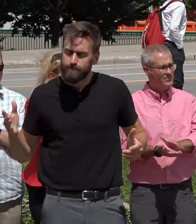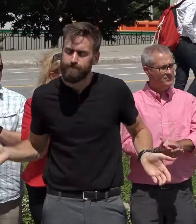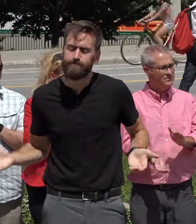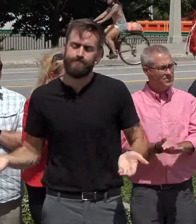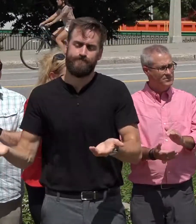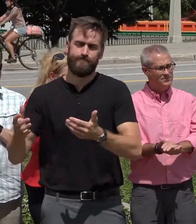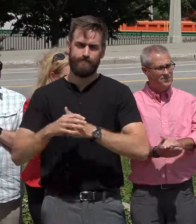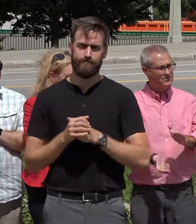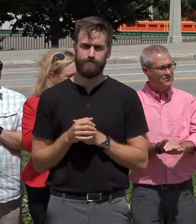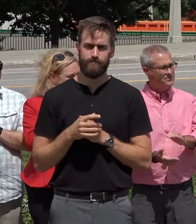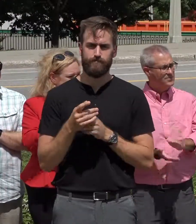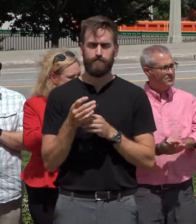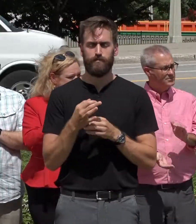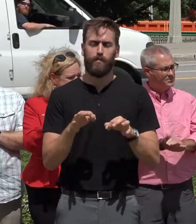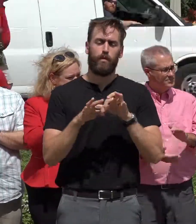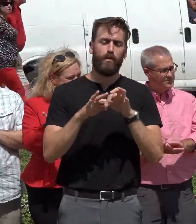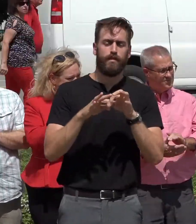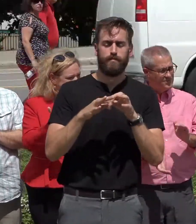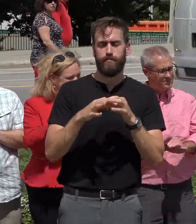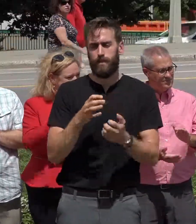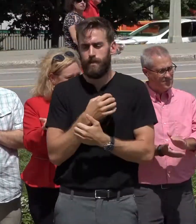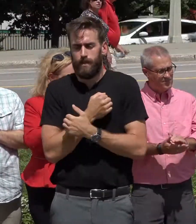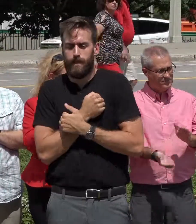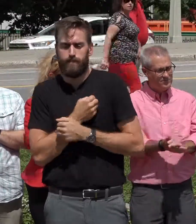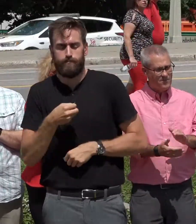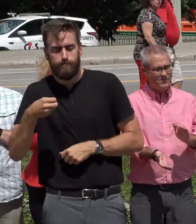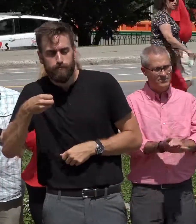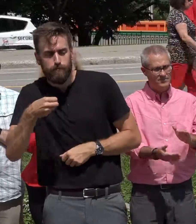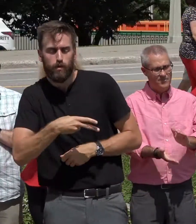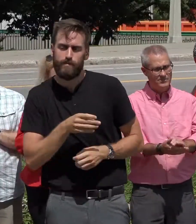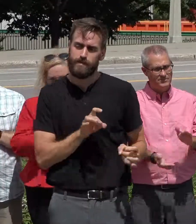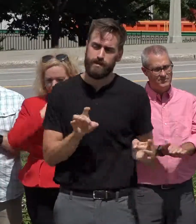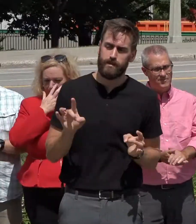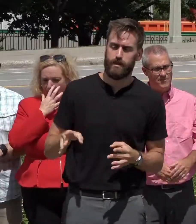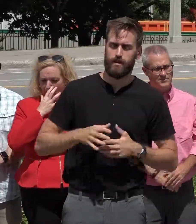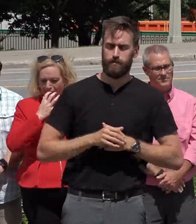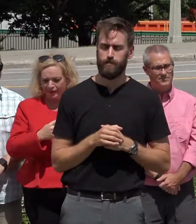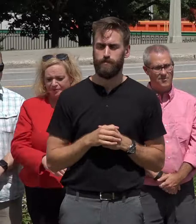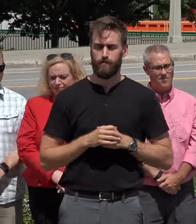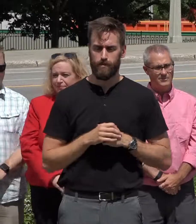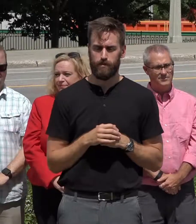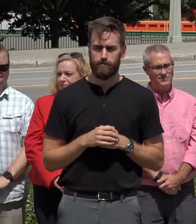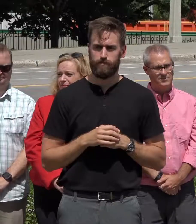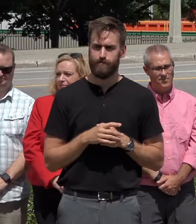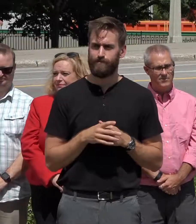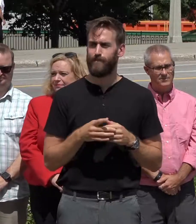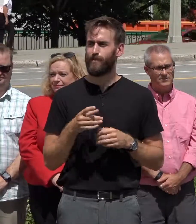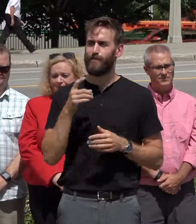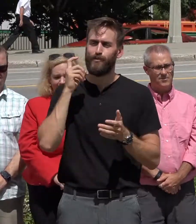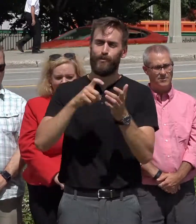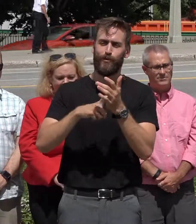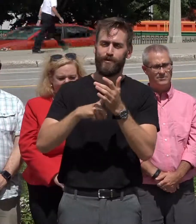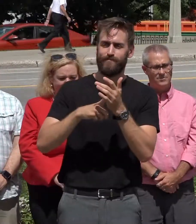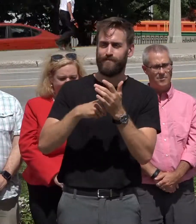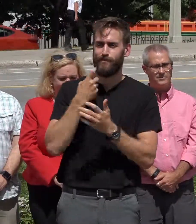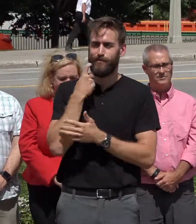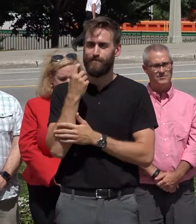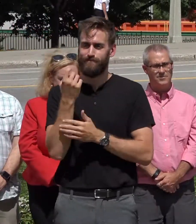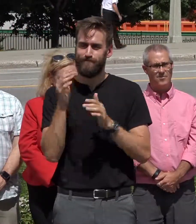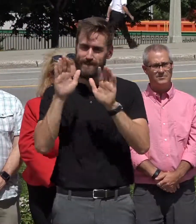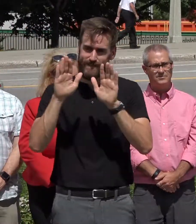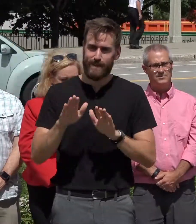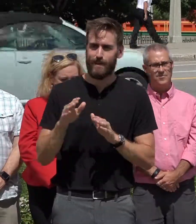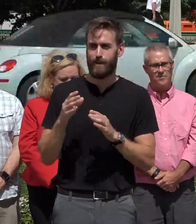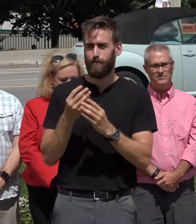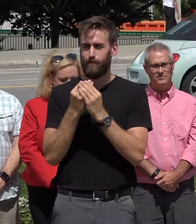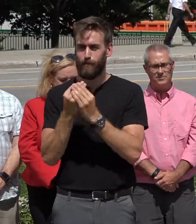I know it's been said many, many times, but it does conquer hate. We saw it at the family barbecue, and we're seeing it here today, and we'll see